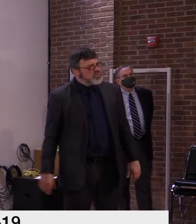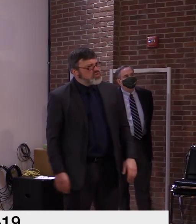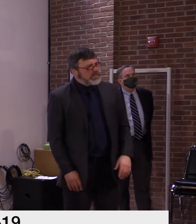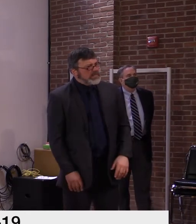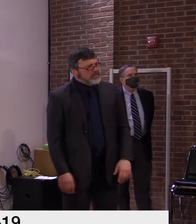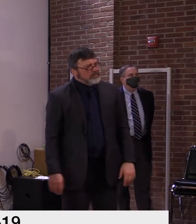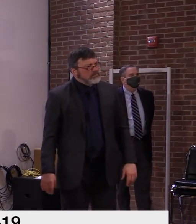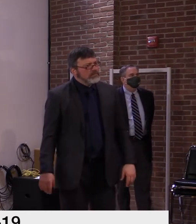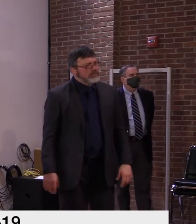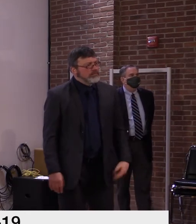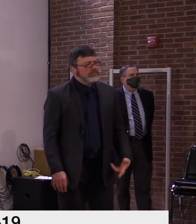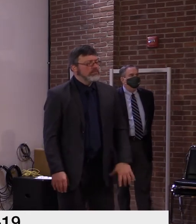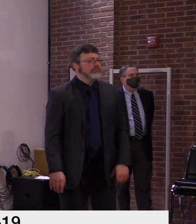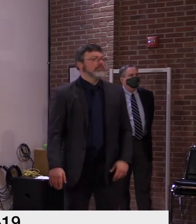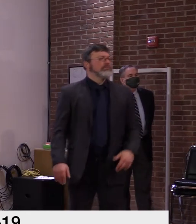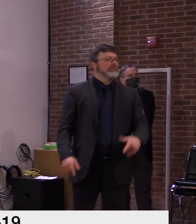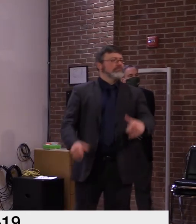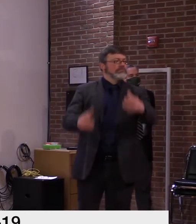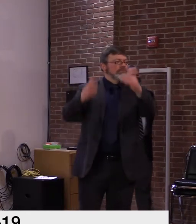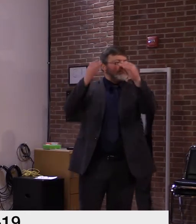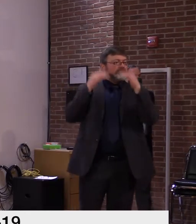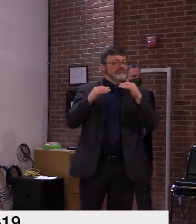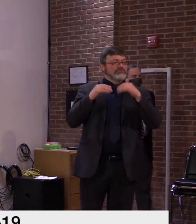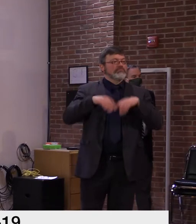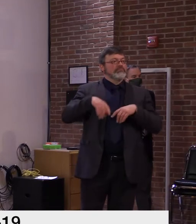Stewart, NBC 5.